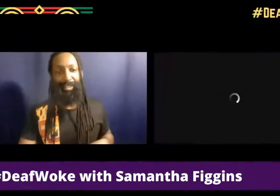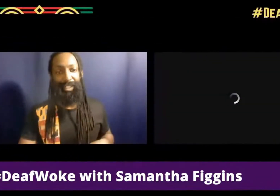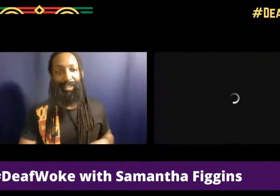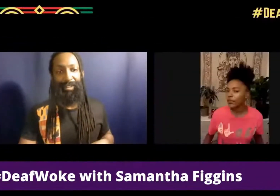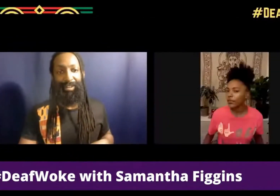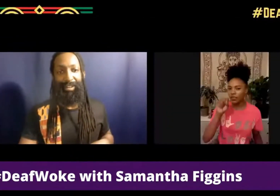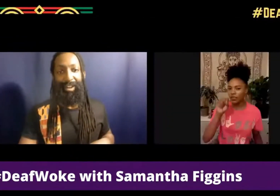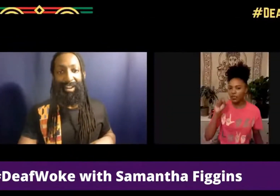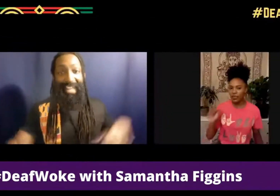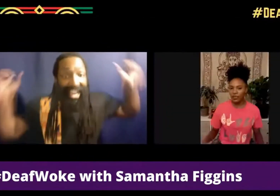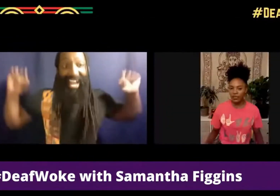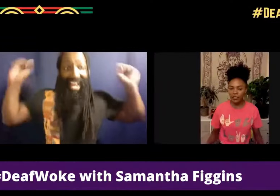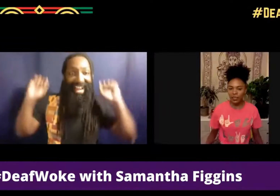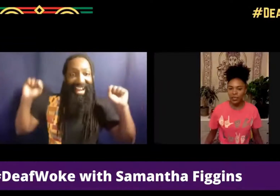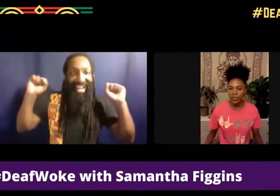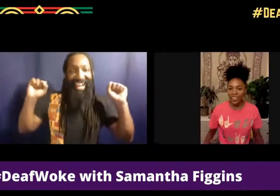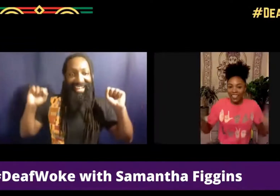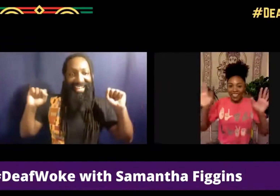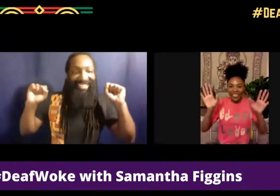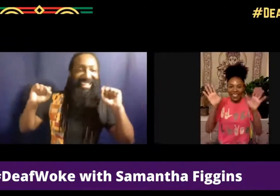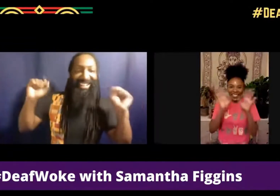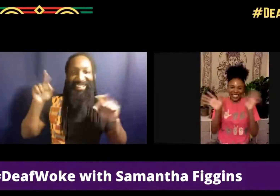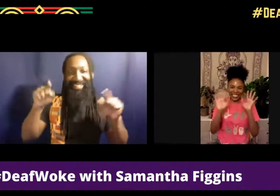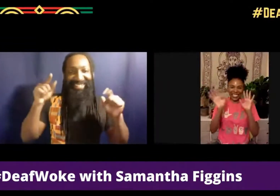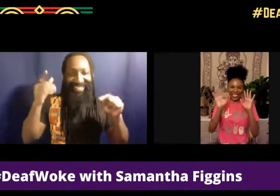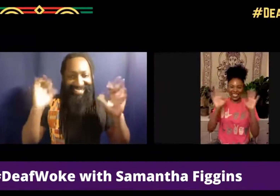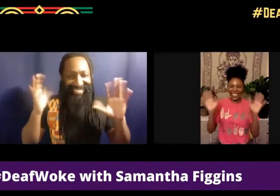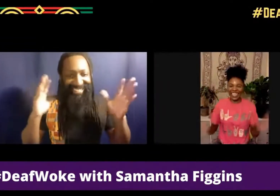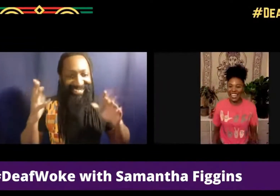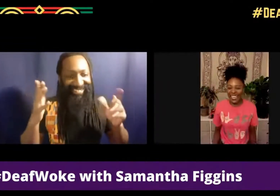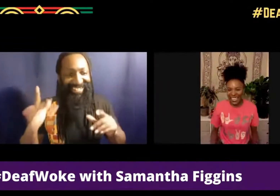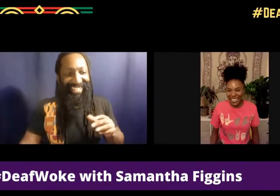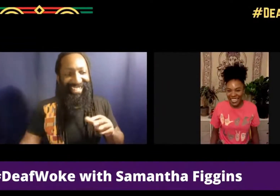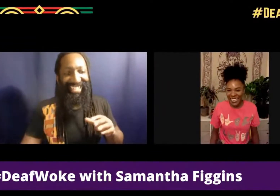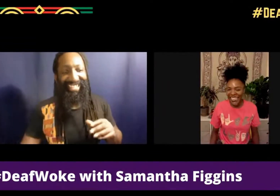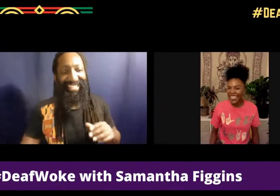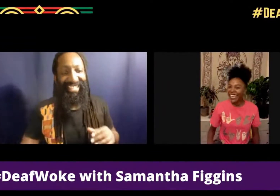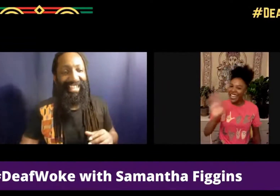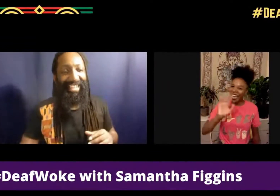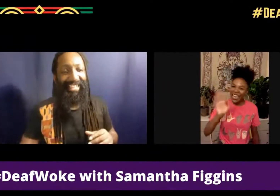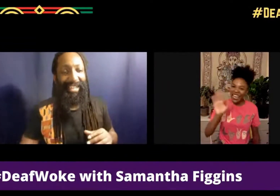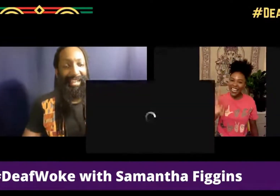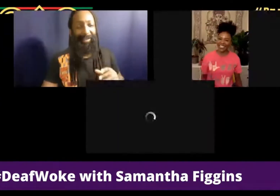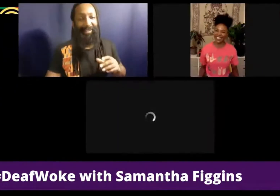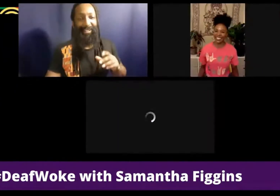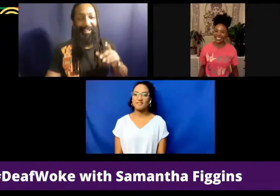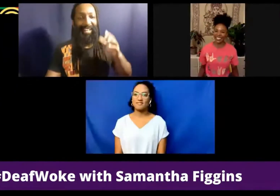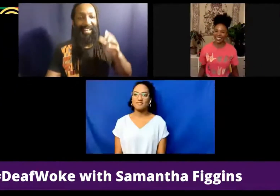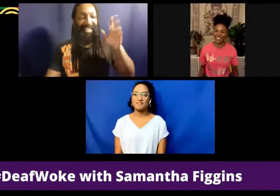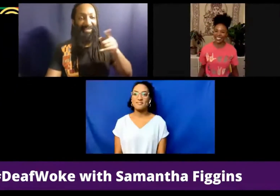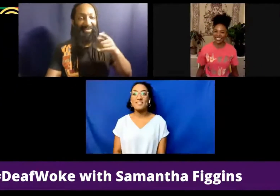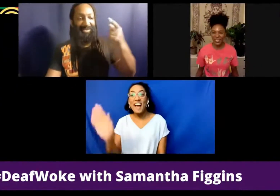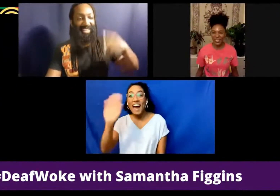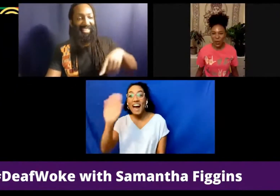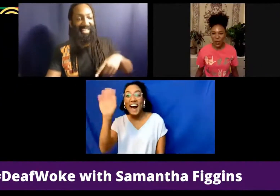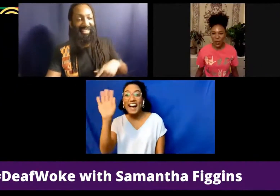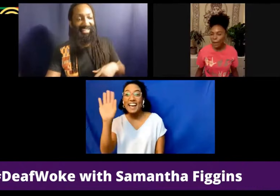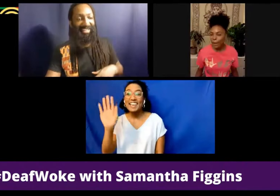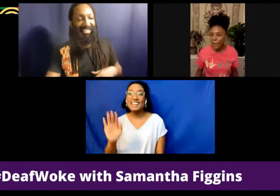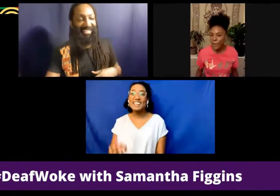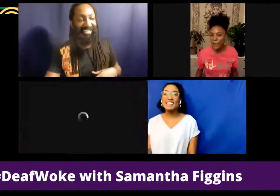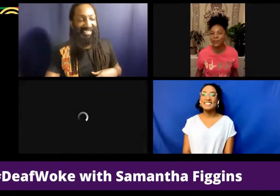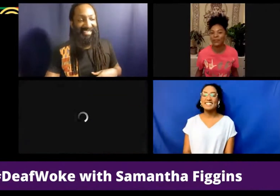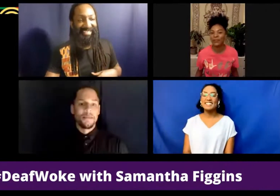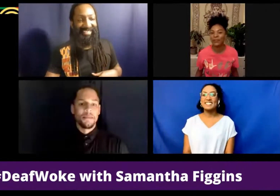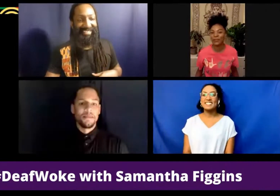interpreter. Yeah. Ah, there you are. Yeah. Right